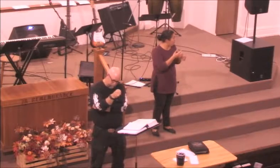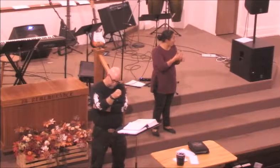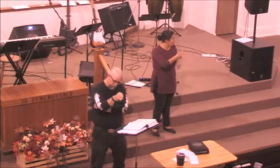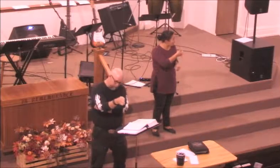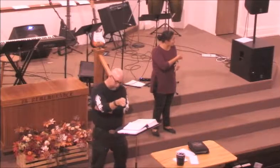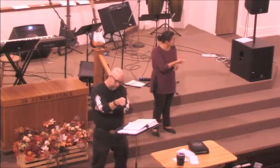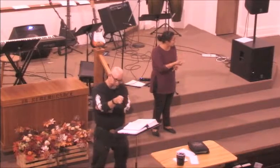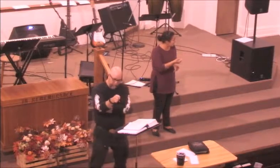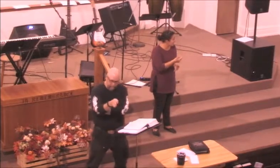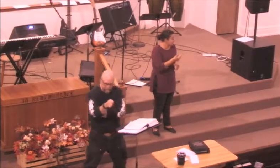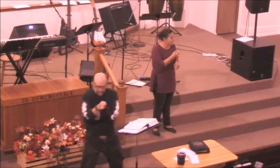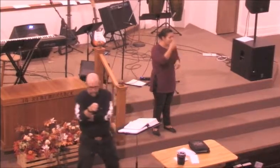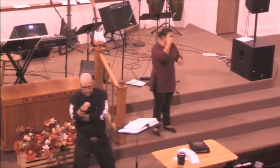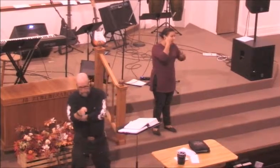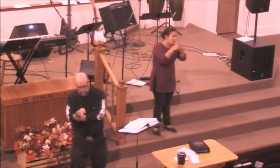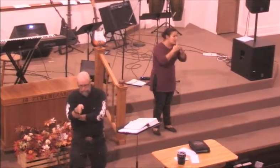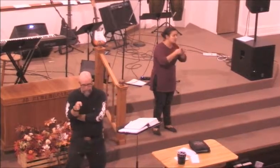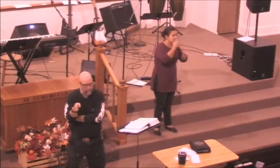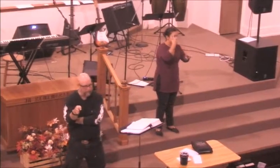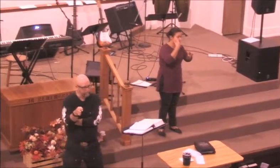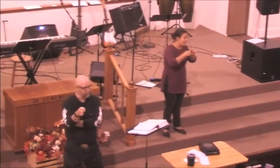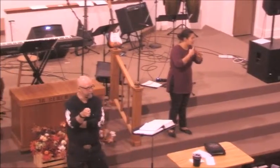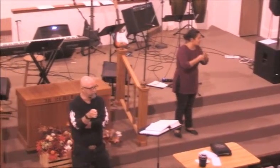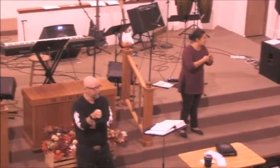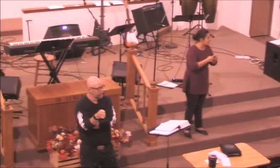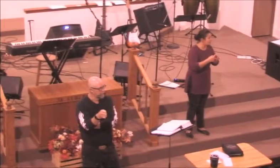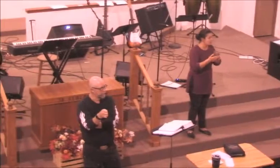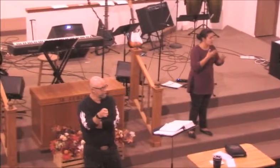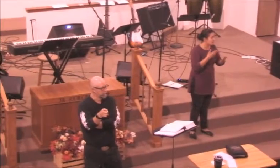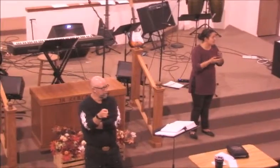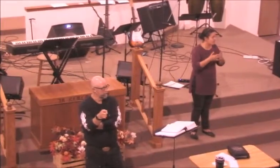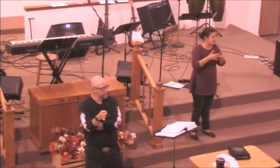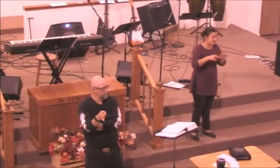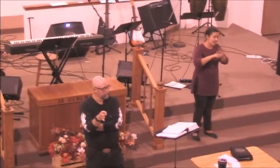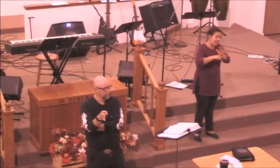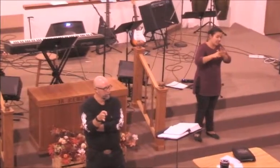think positive, even in amongst the negative.